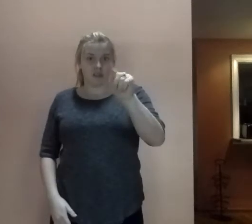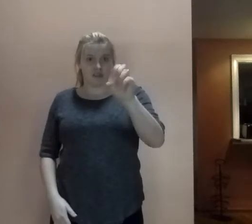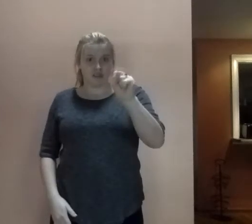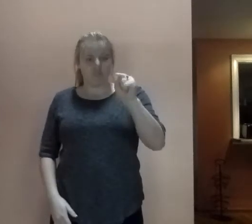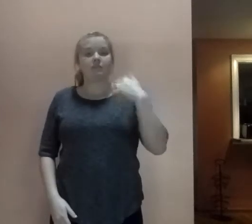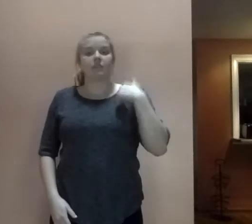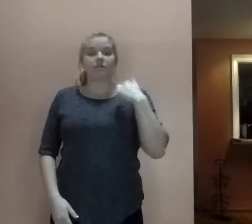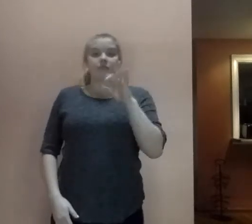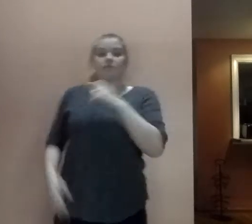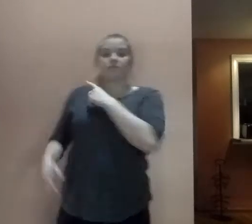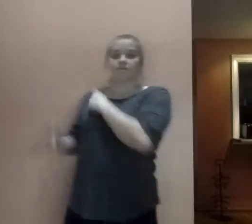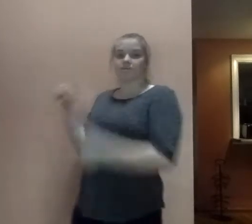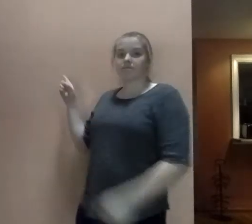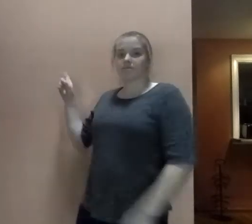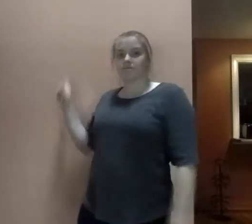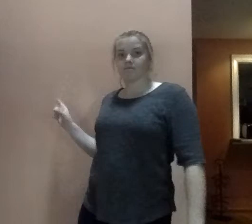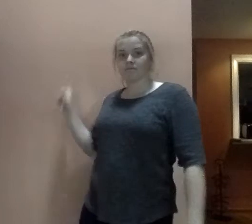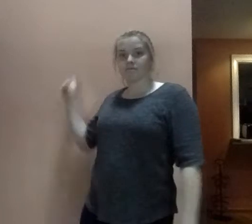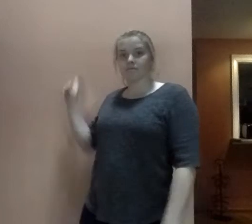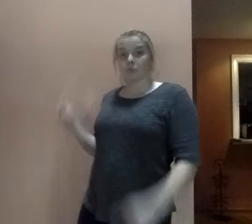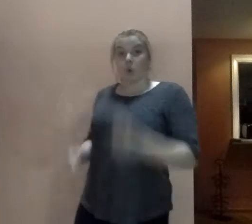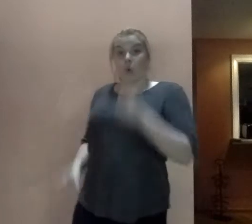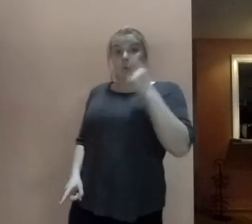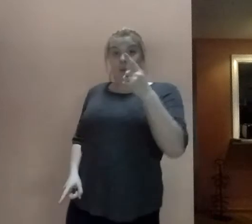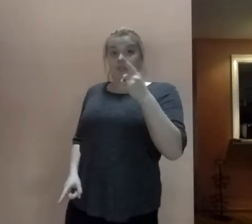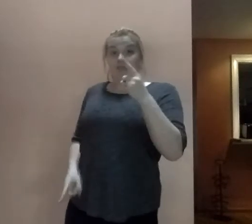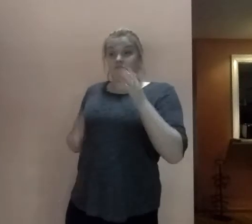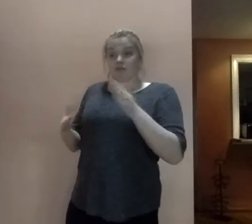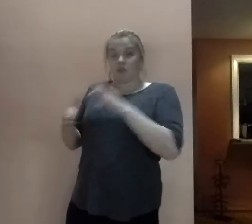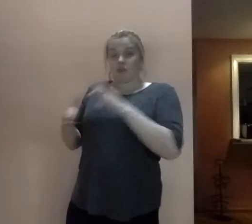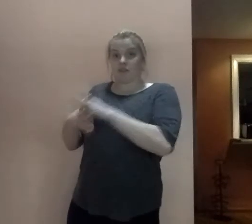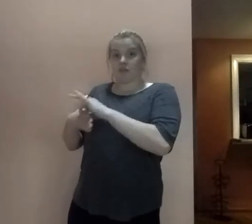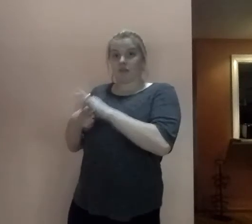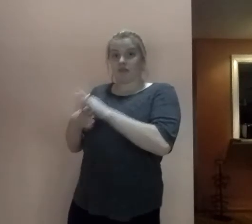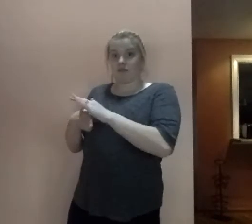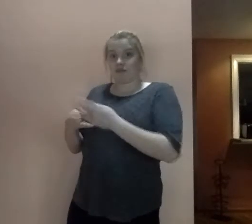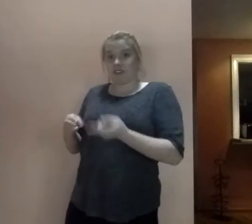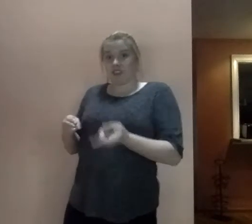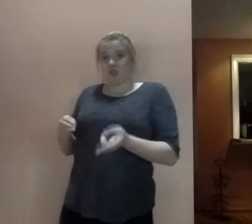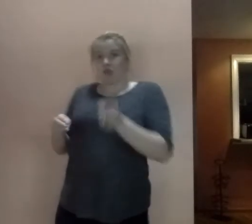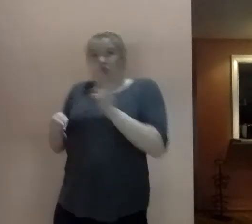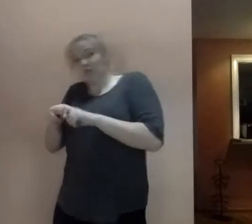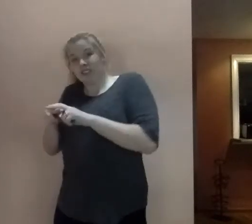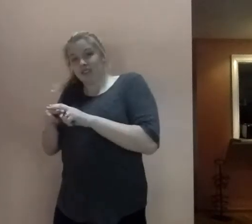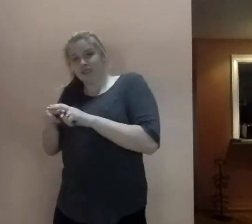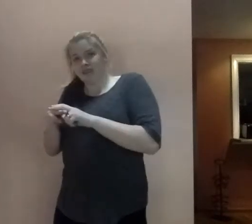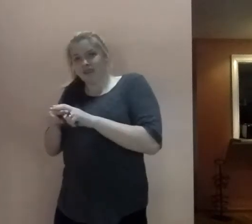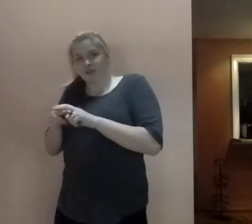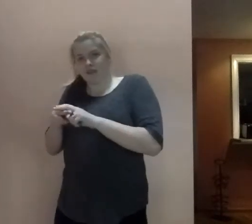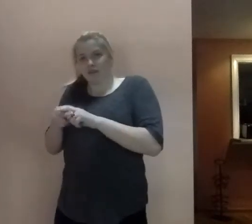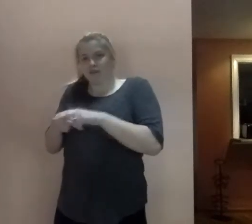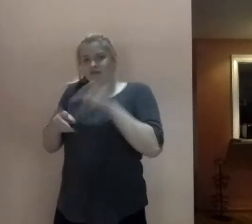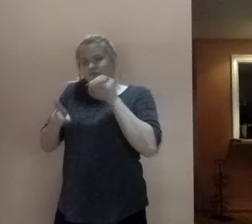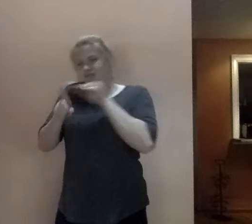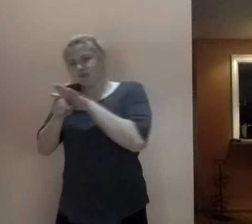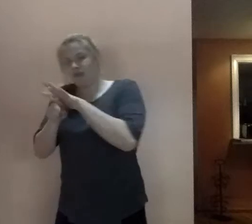studies finding that just one serving of processed meat per day increased risk of developing diabetes by 51%. The link between eating